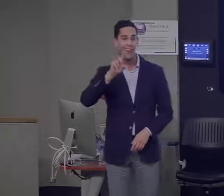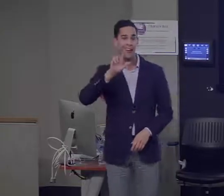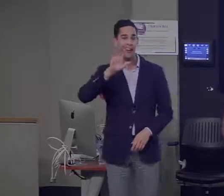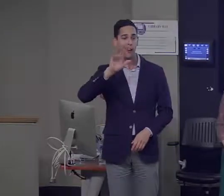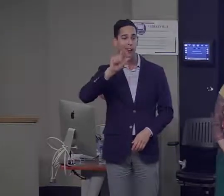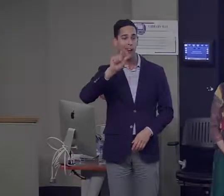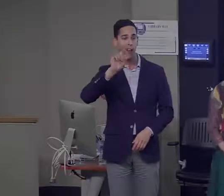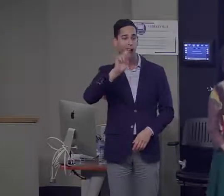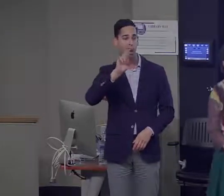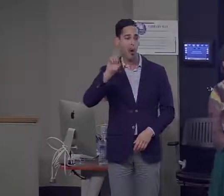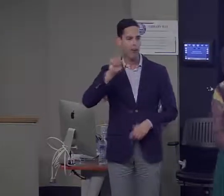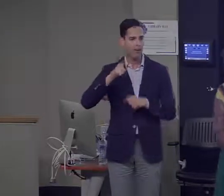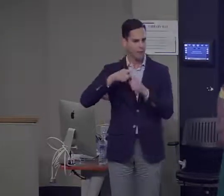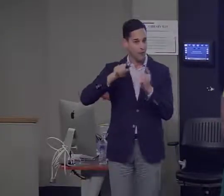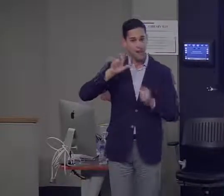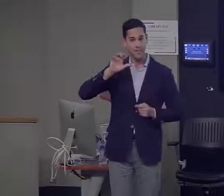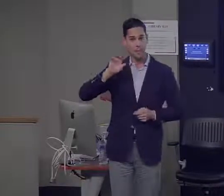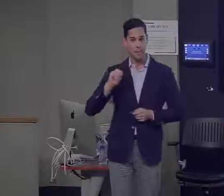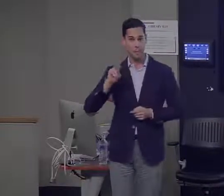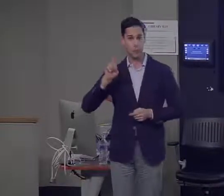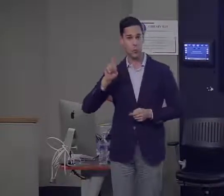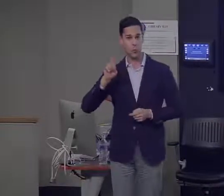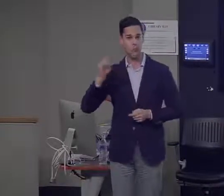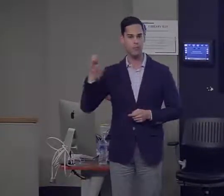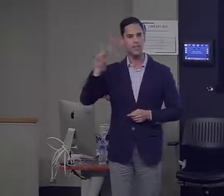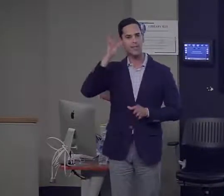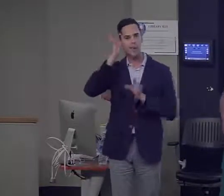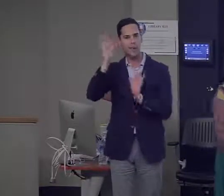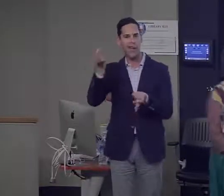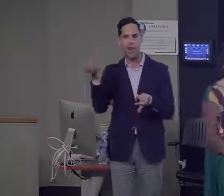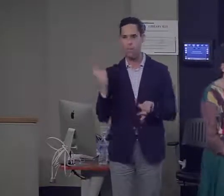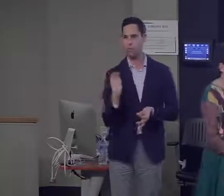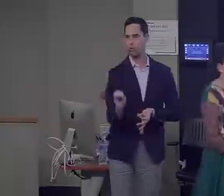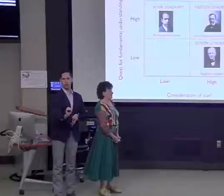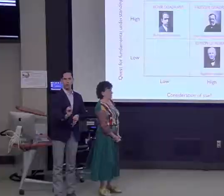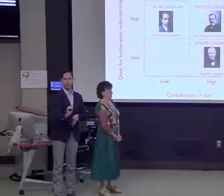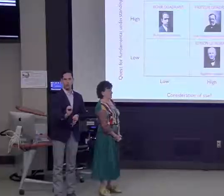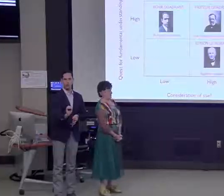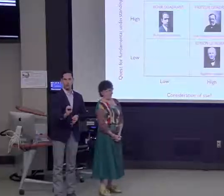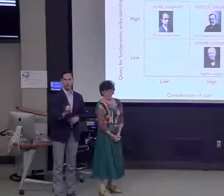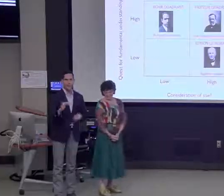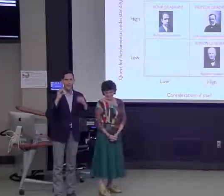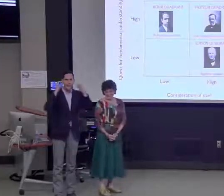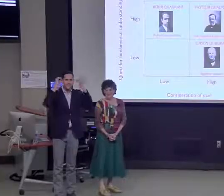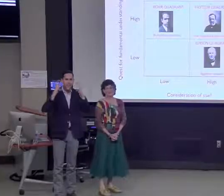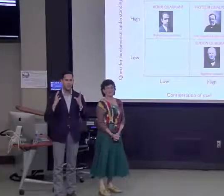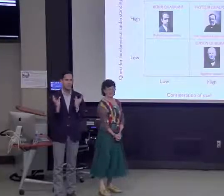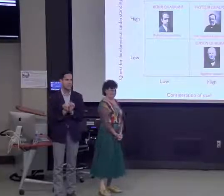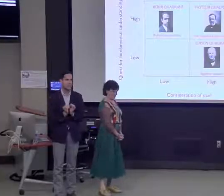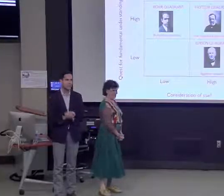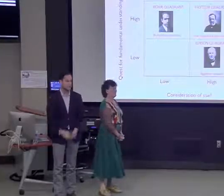Mellon University has figured out what we should put in there. Faculty meetings.